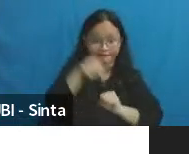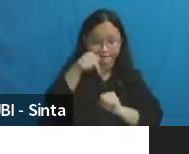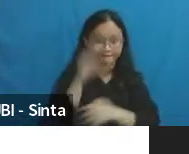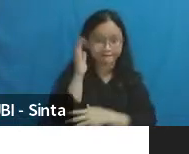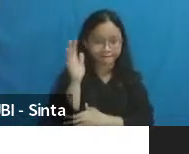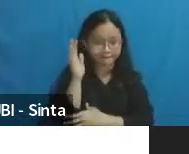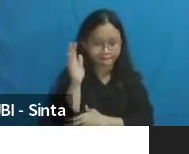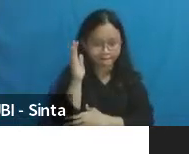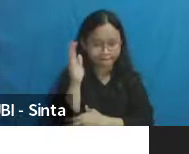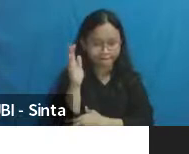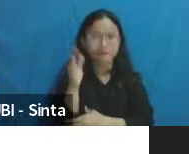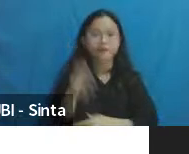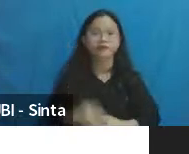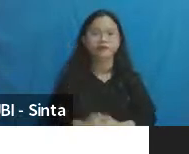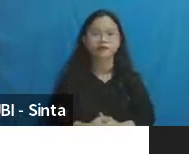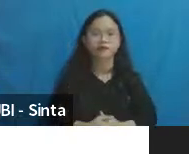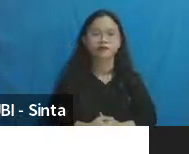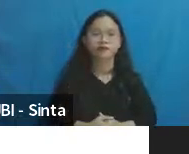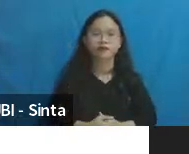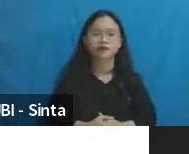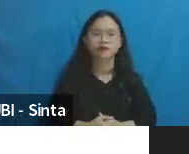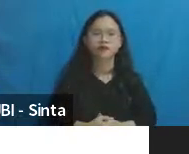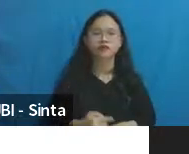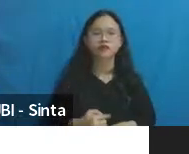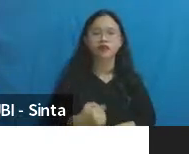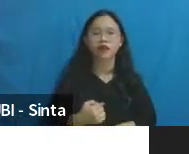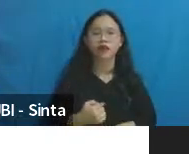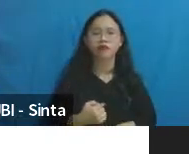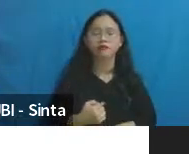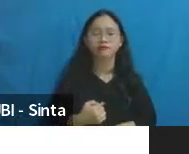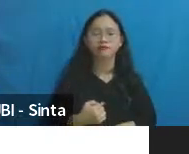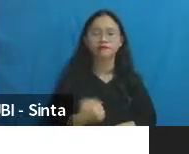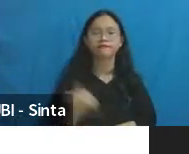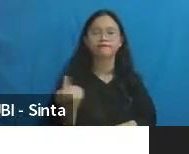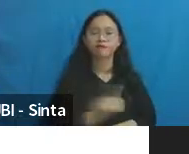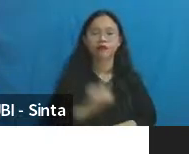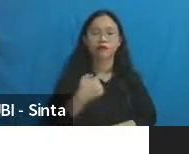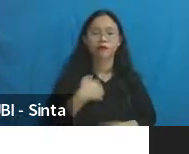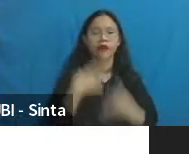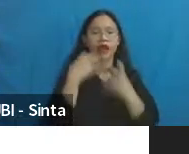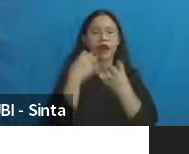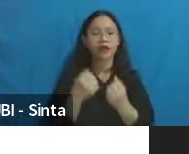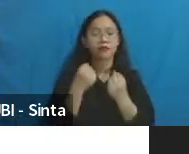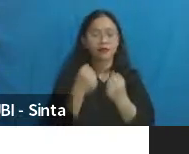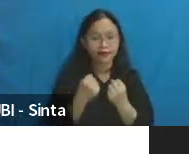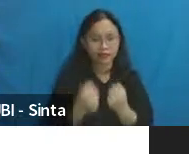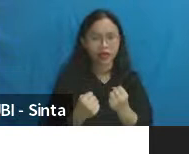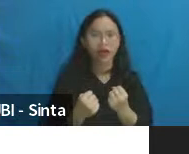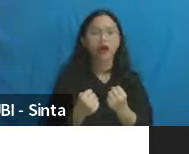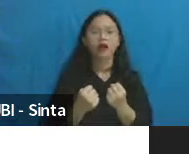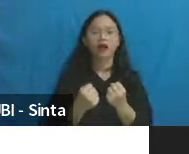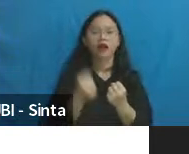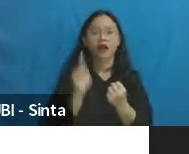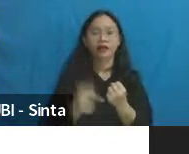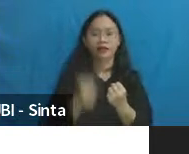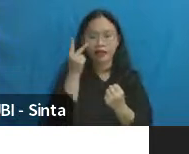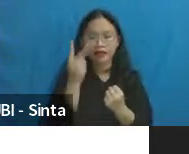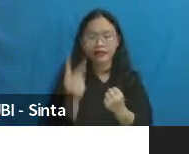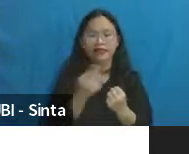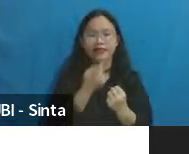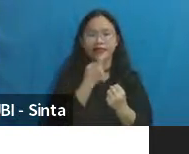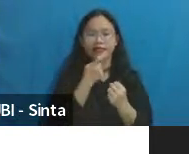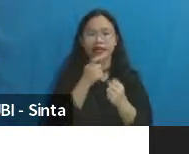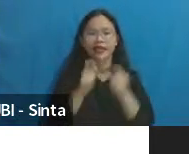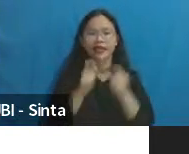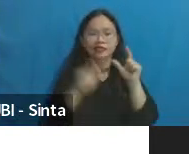Tapal, we hope to look at the circumstances surrounding freedom of expression and assembly